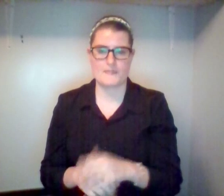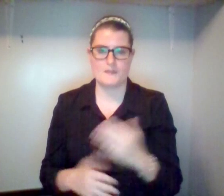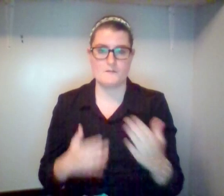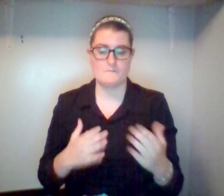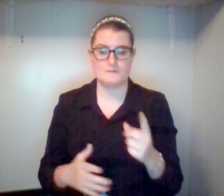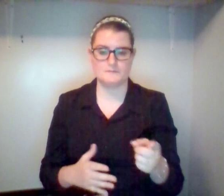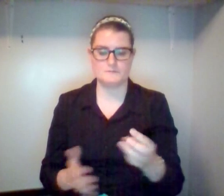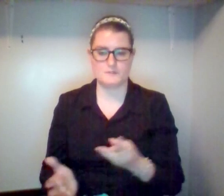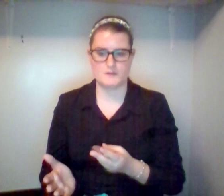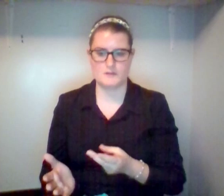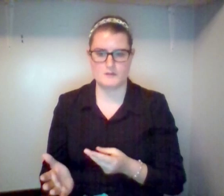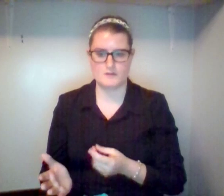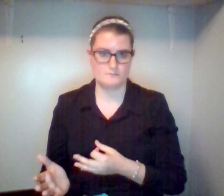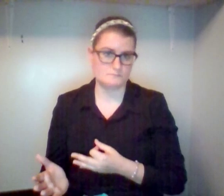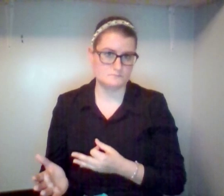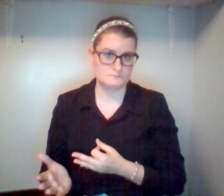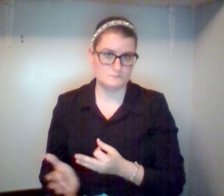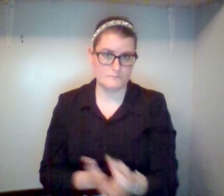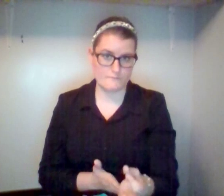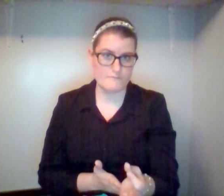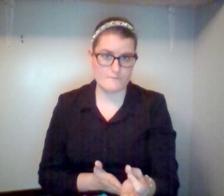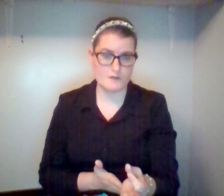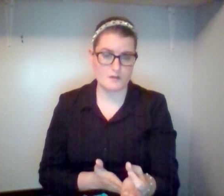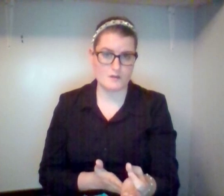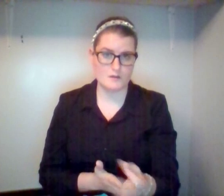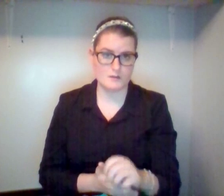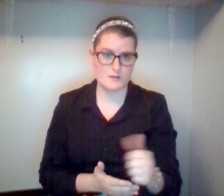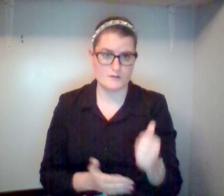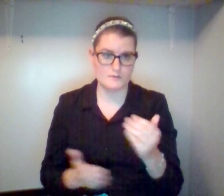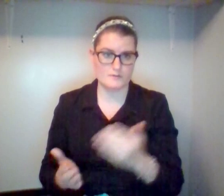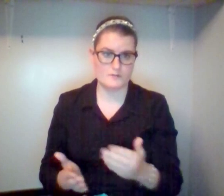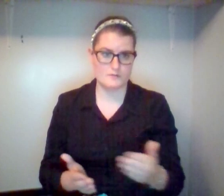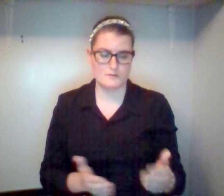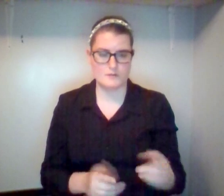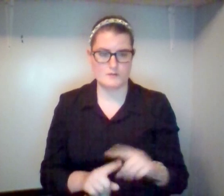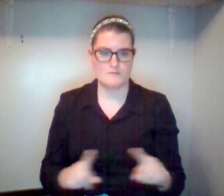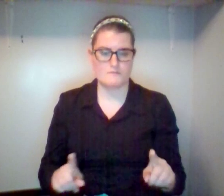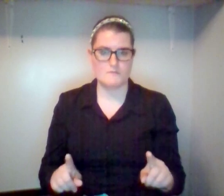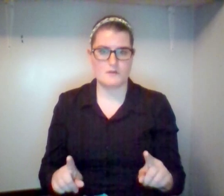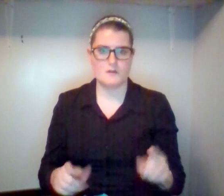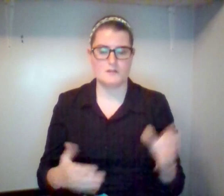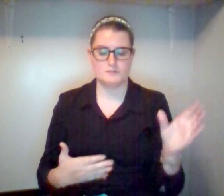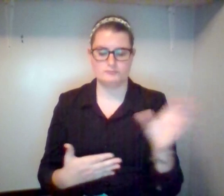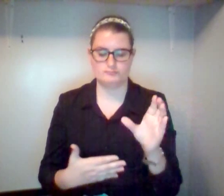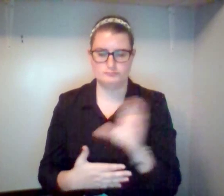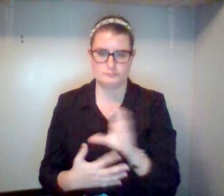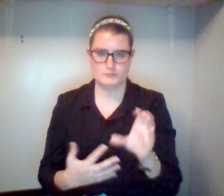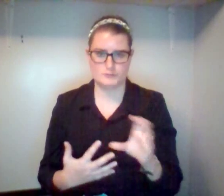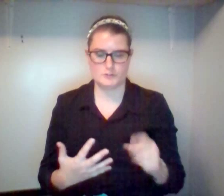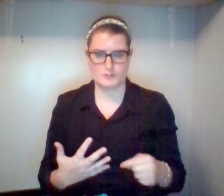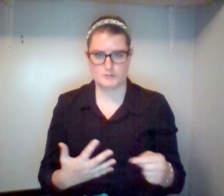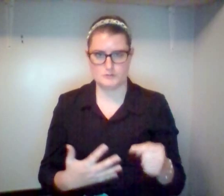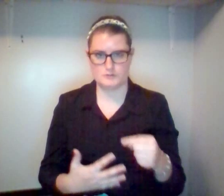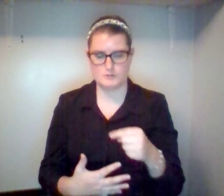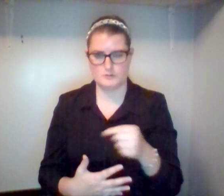she should be aware that there are often character traits that keep a man from stepping up and making a life for him and